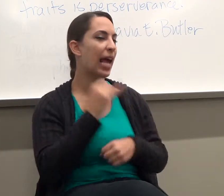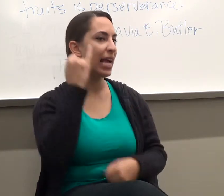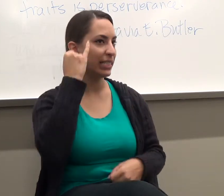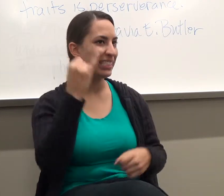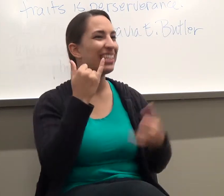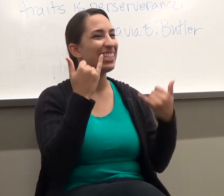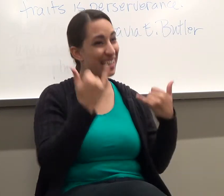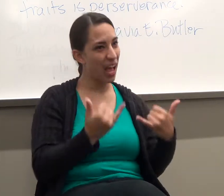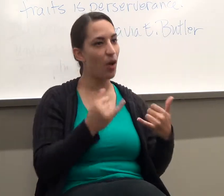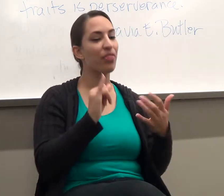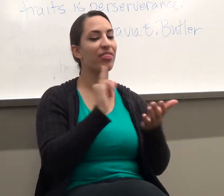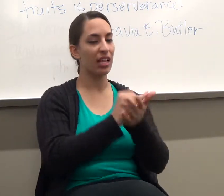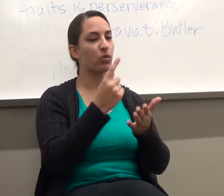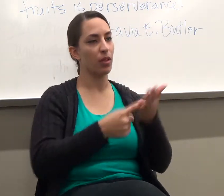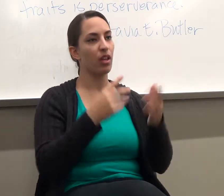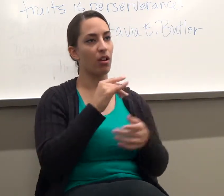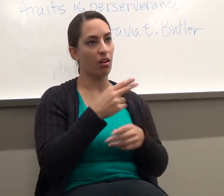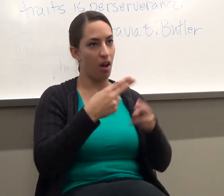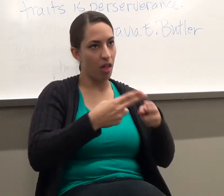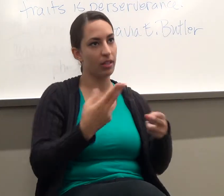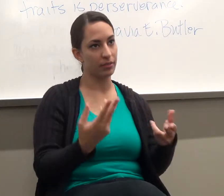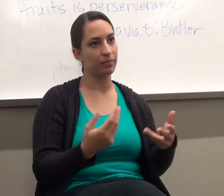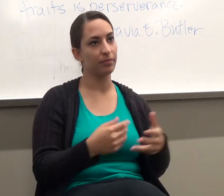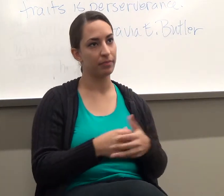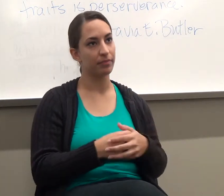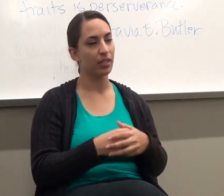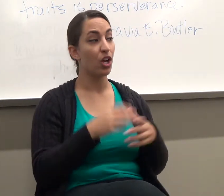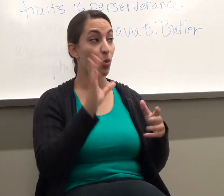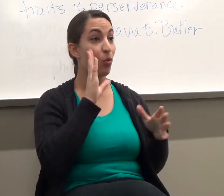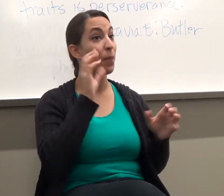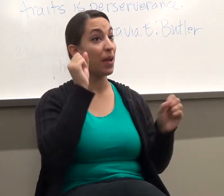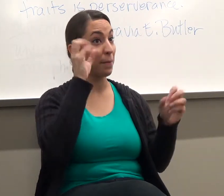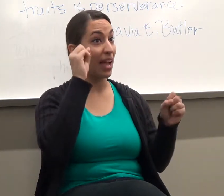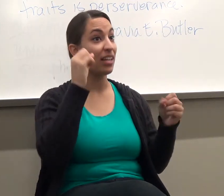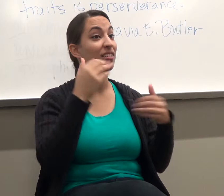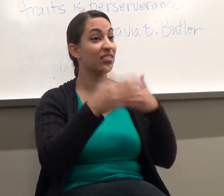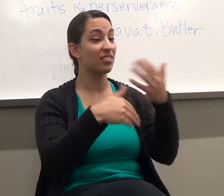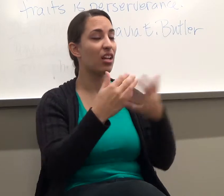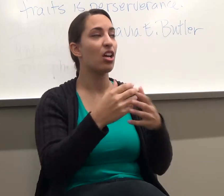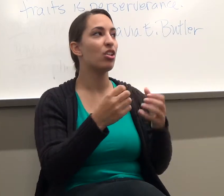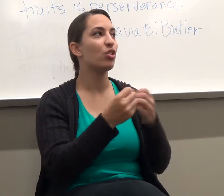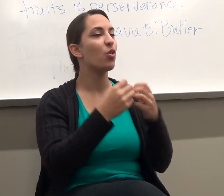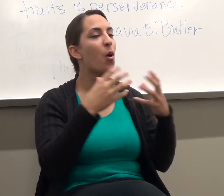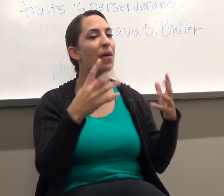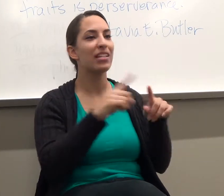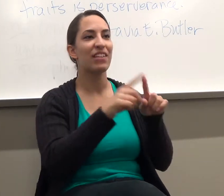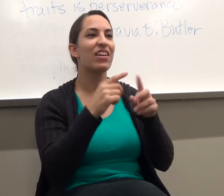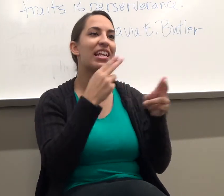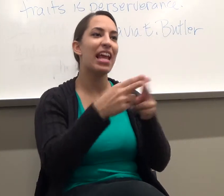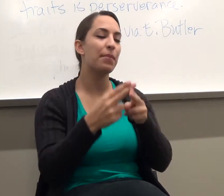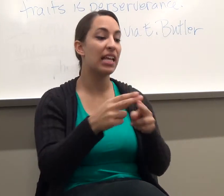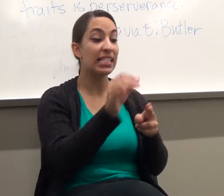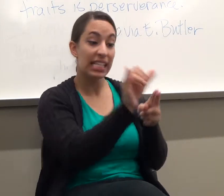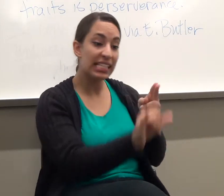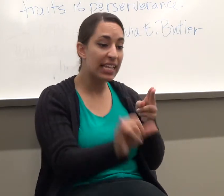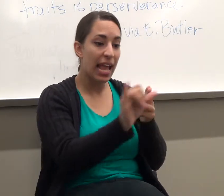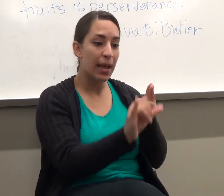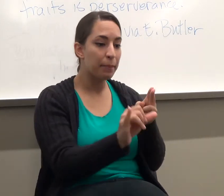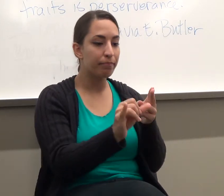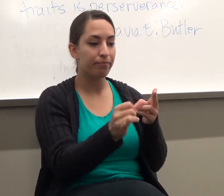lessons, how many different names there are for things. Different grammar teachers